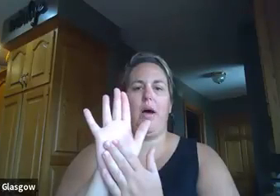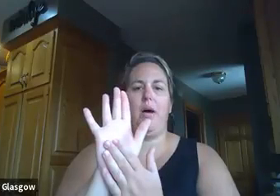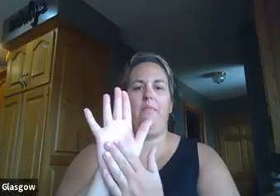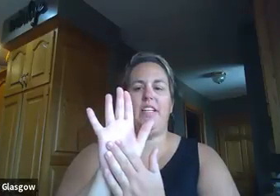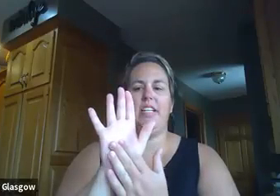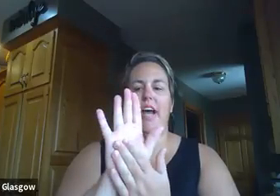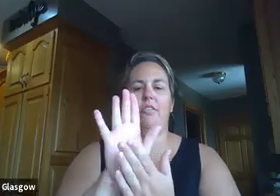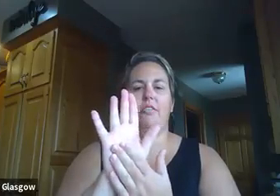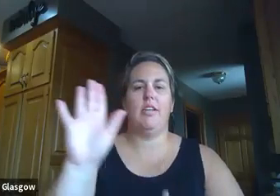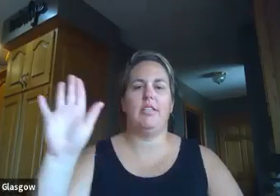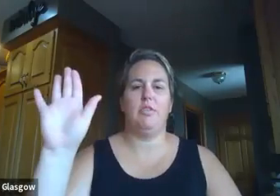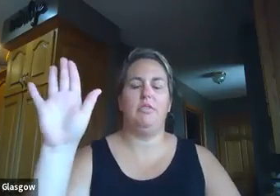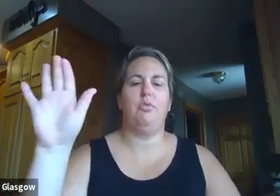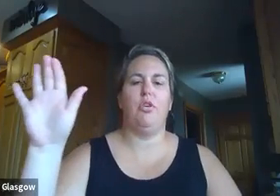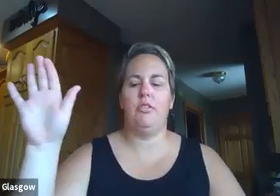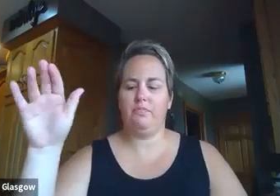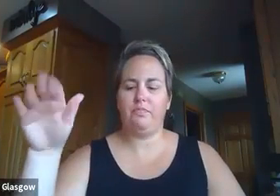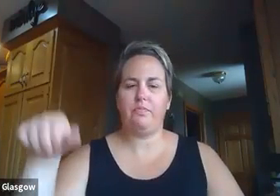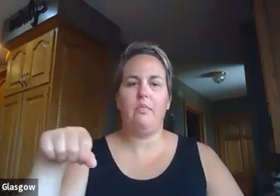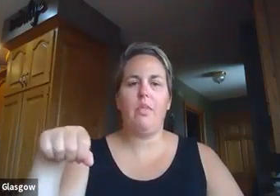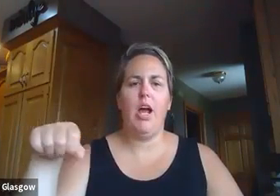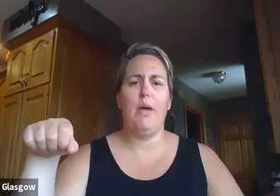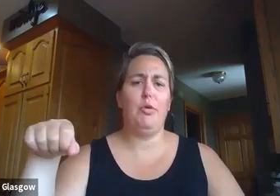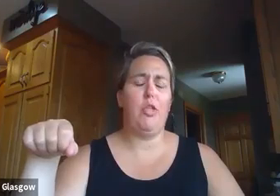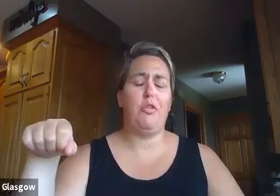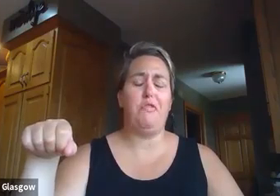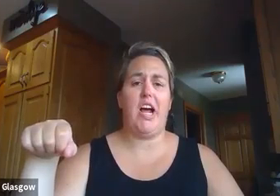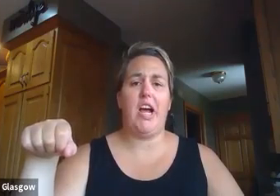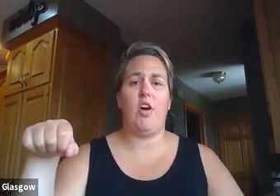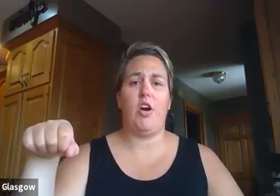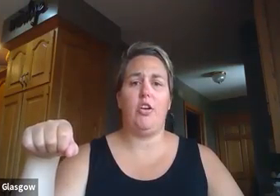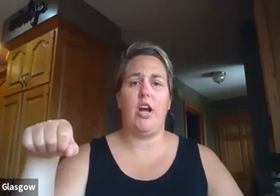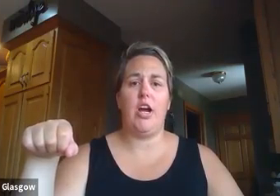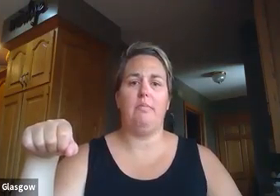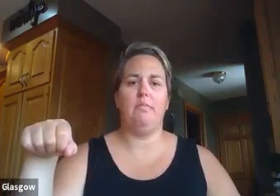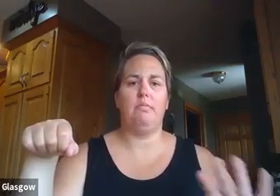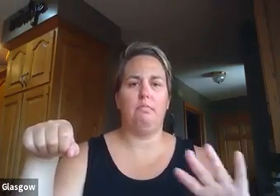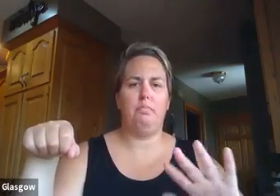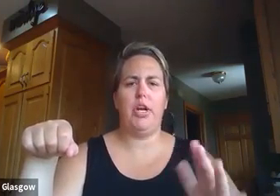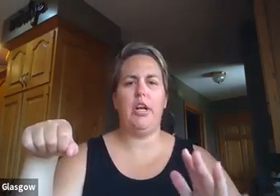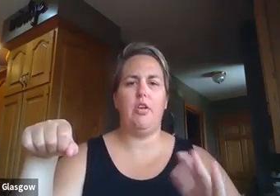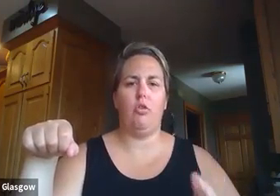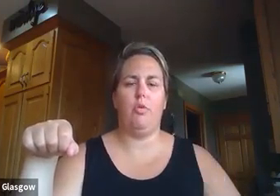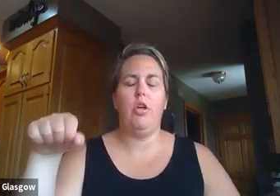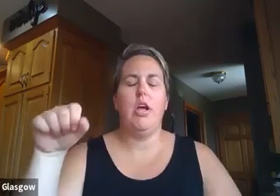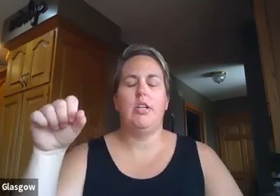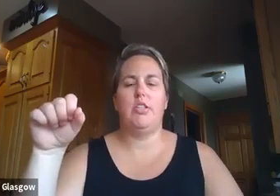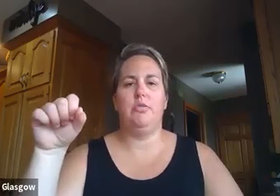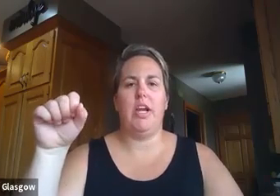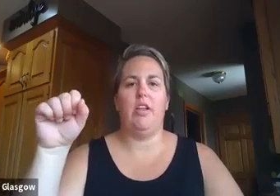palm facing out is most important. Your 1 through 5 are pretty normal to